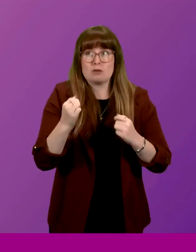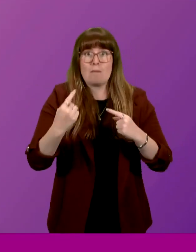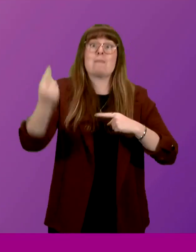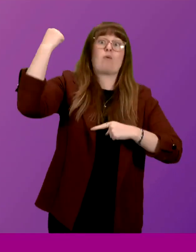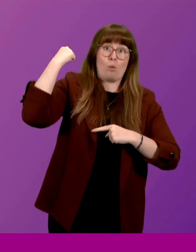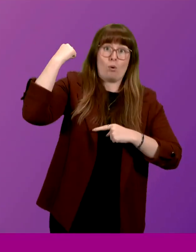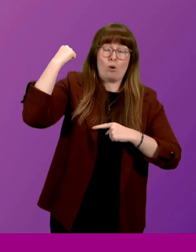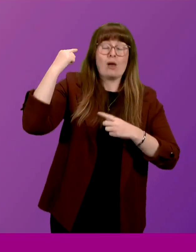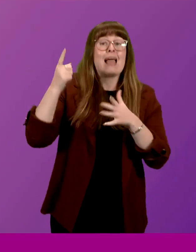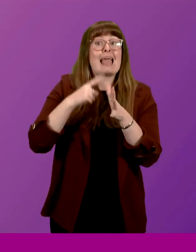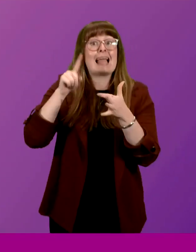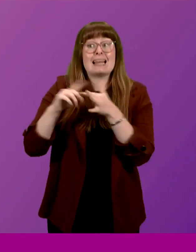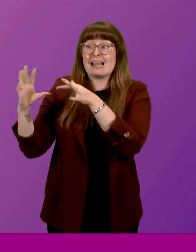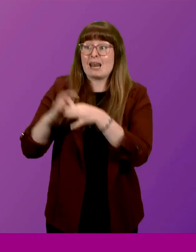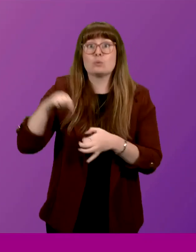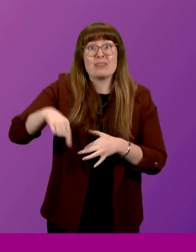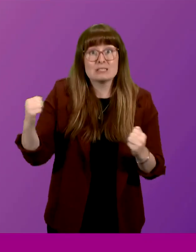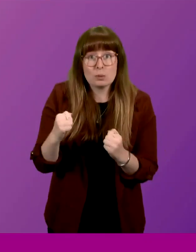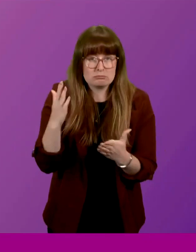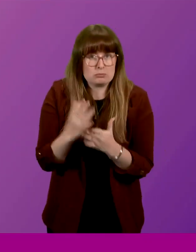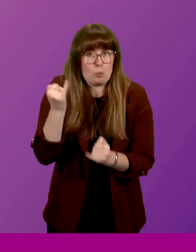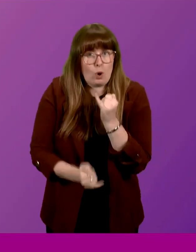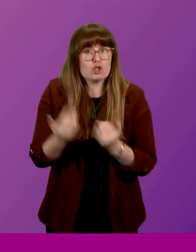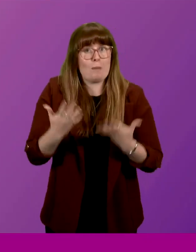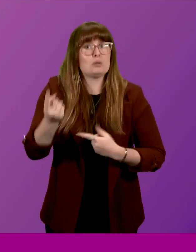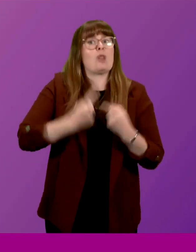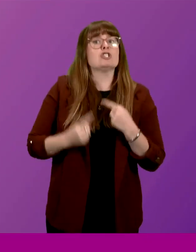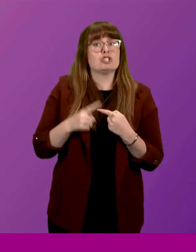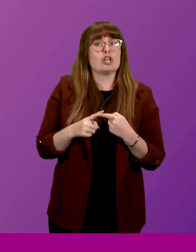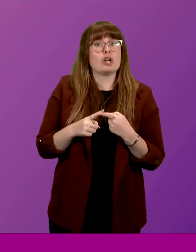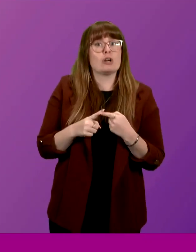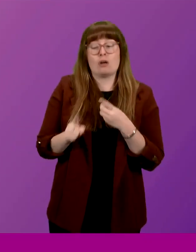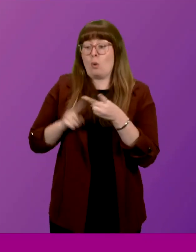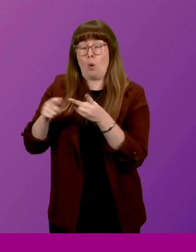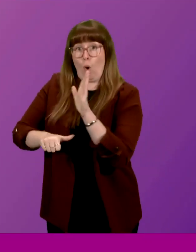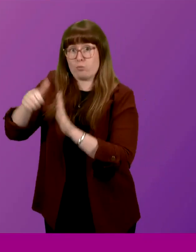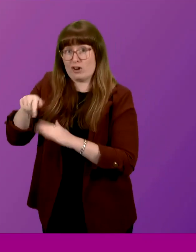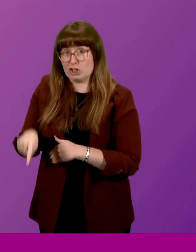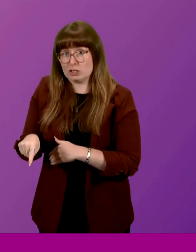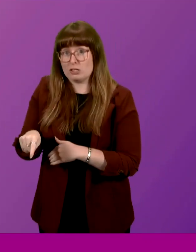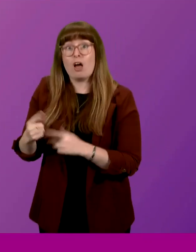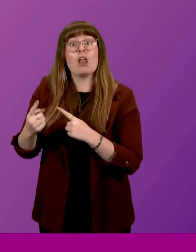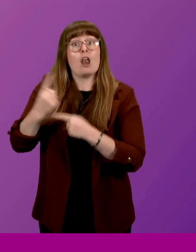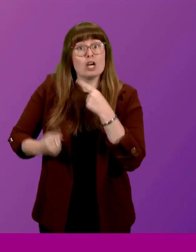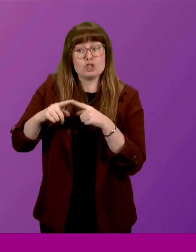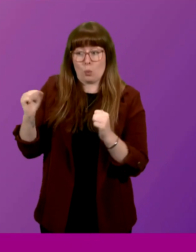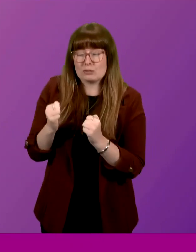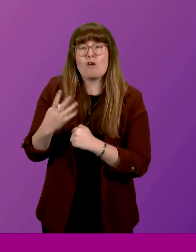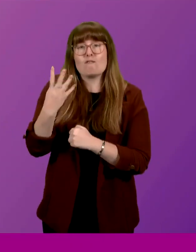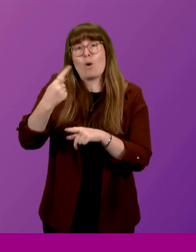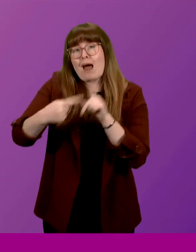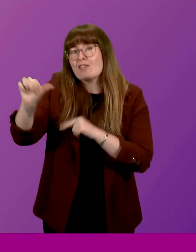A&E performance leading into this winter is worse than last year. Let's look at operations. Last winter, almost